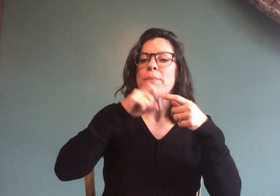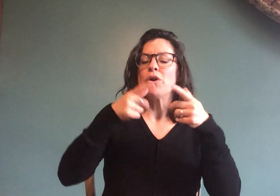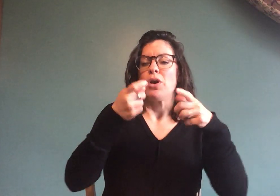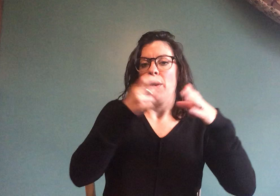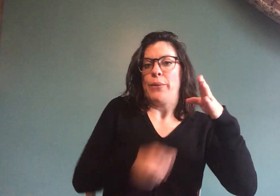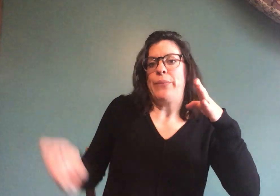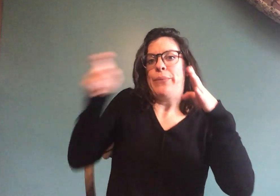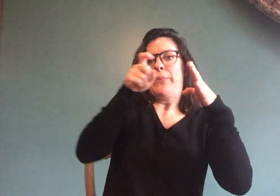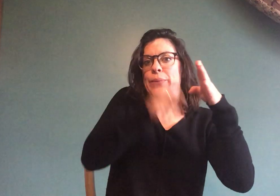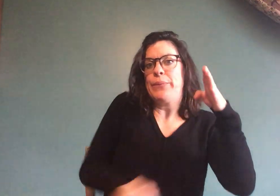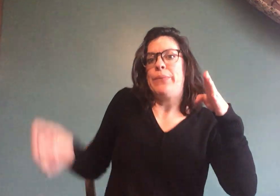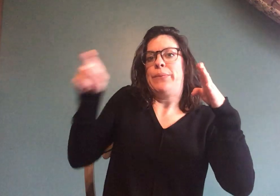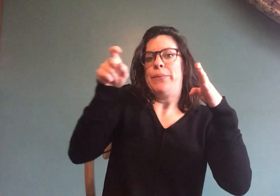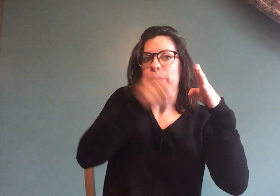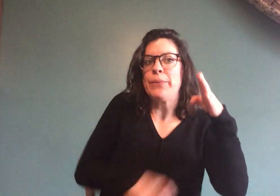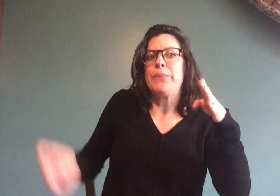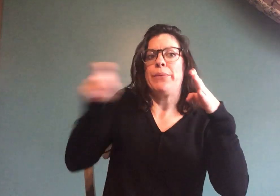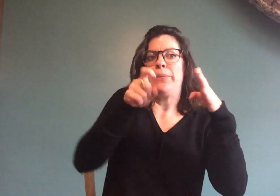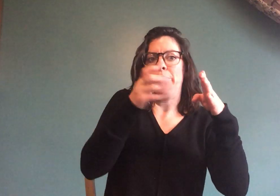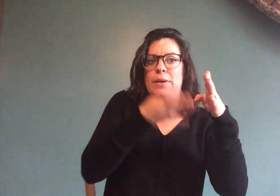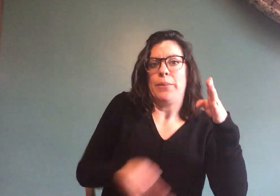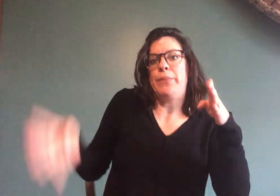Nobody? Can you repeat what you said?